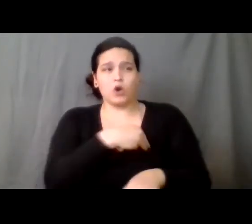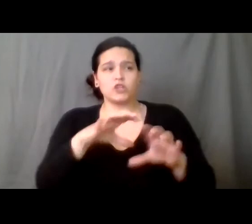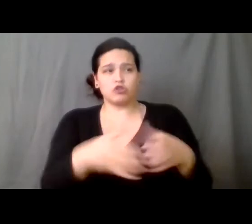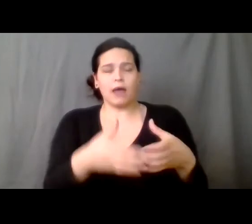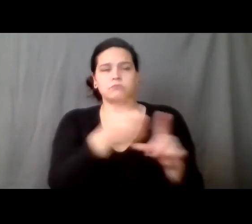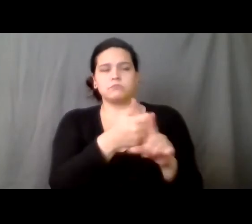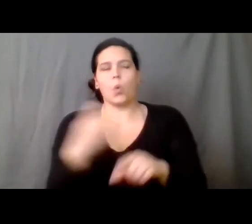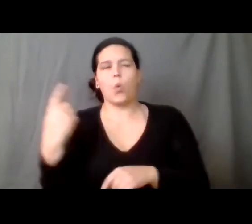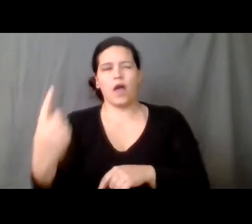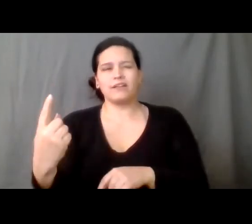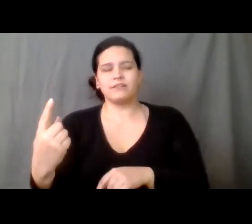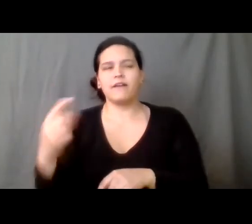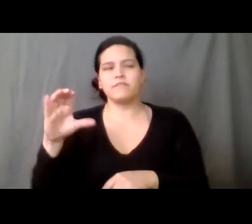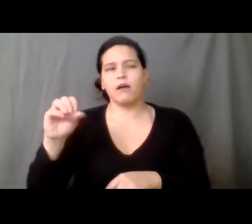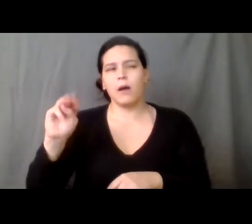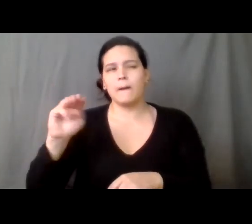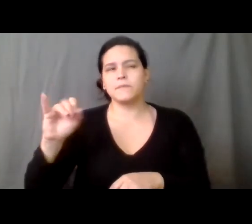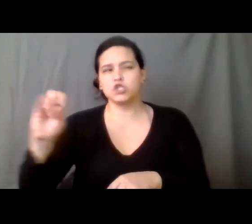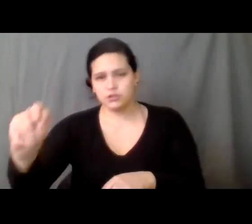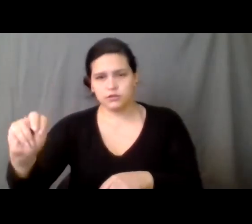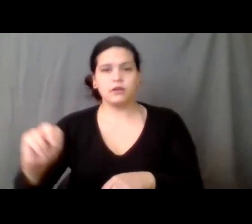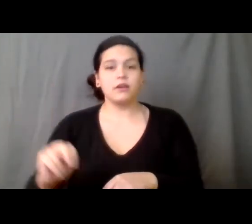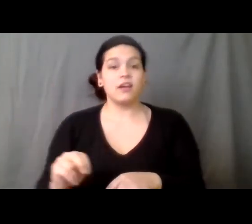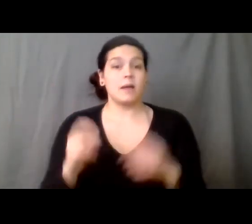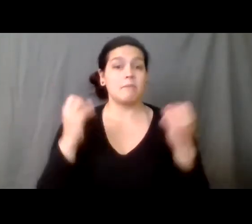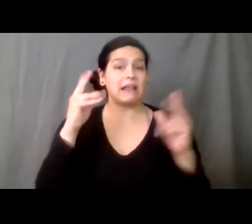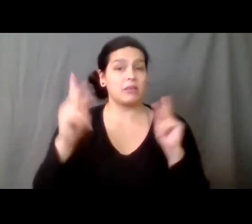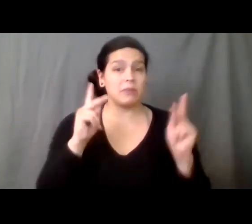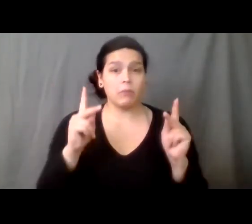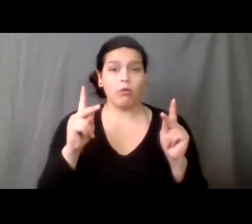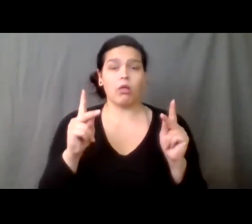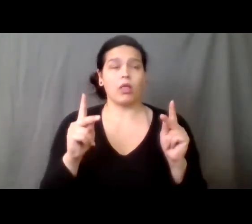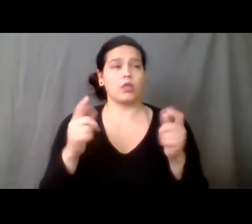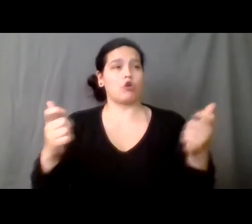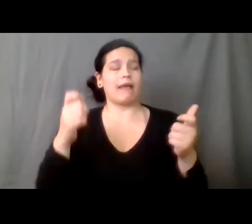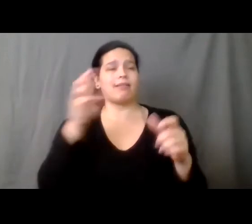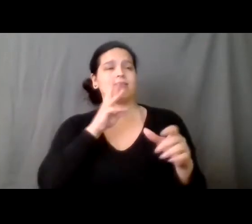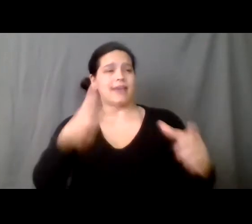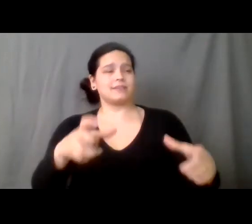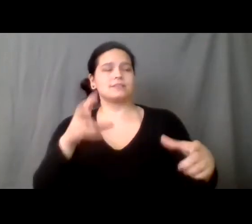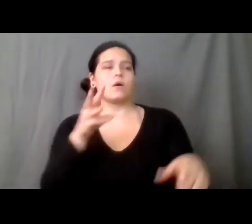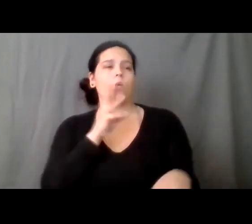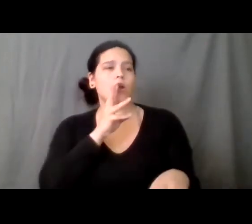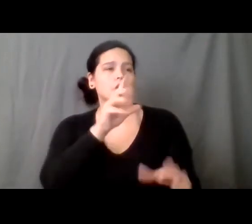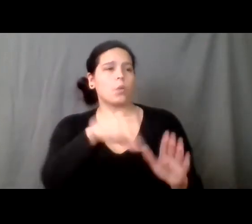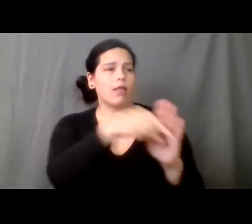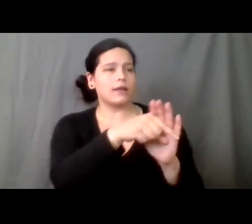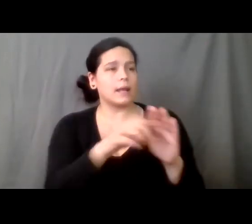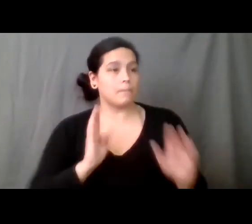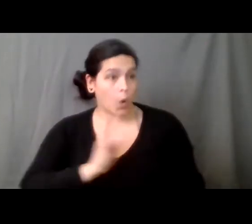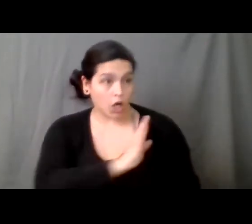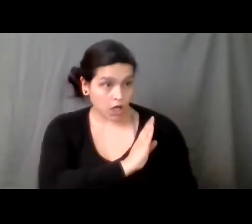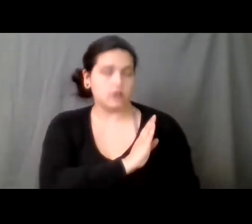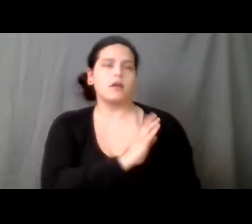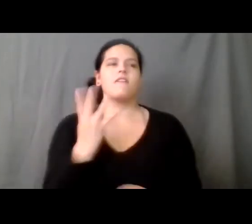There also are a number of people who are on the Great Lakes Water Quality Board. There's four of us who are